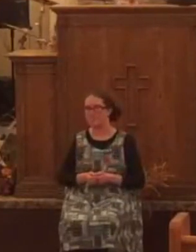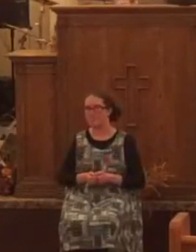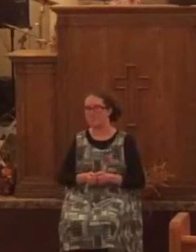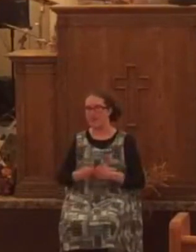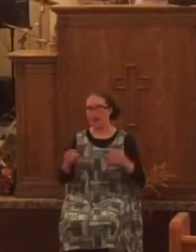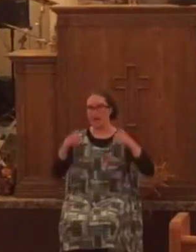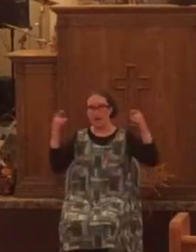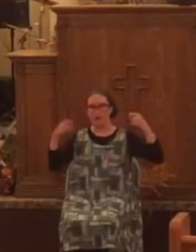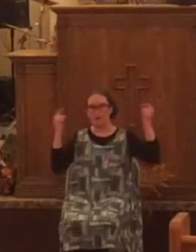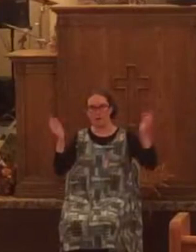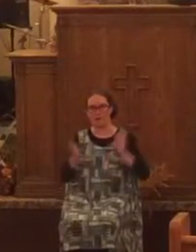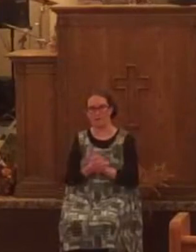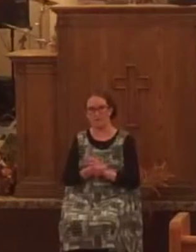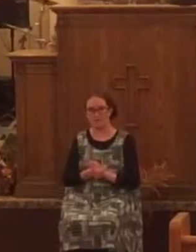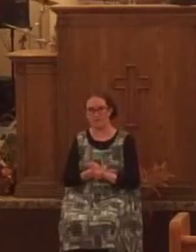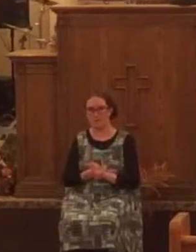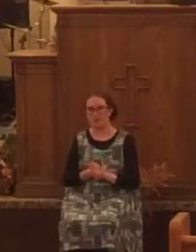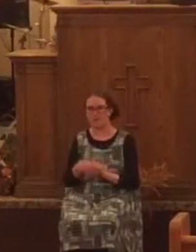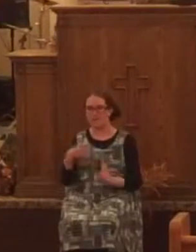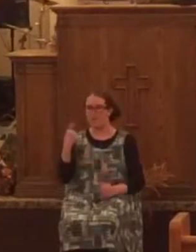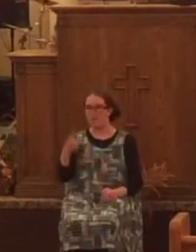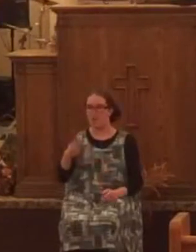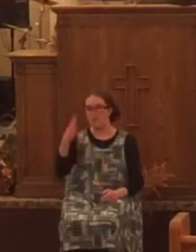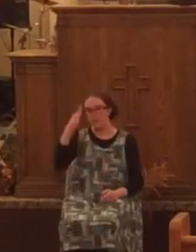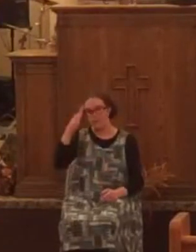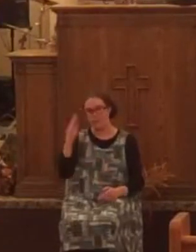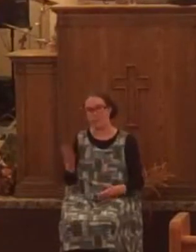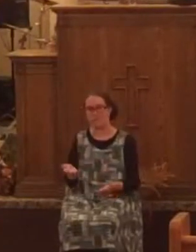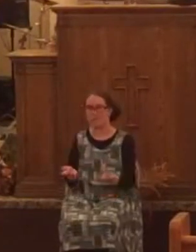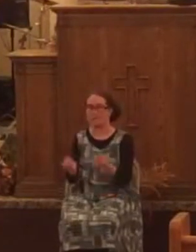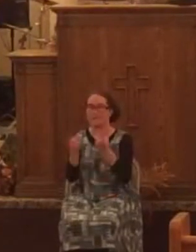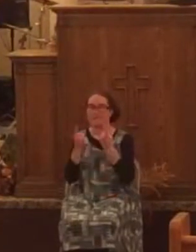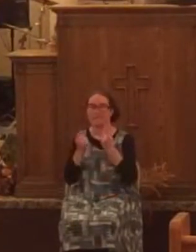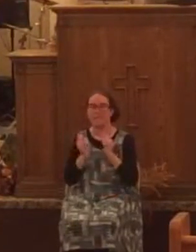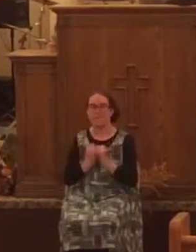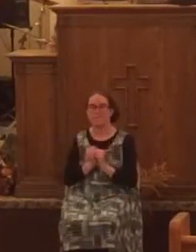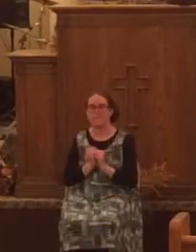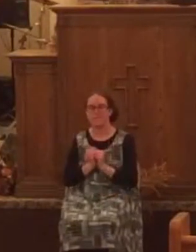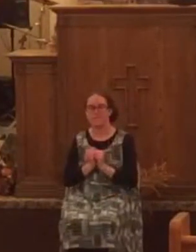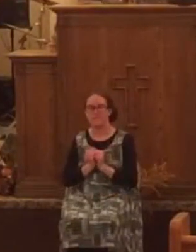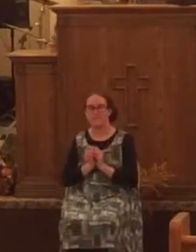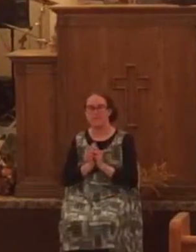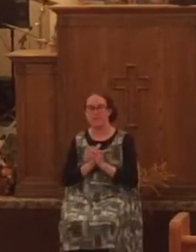Oh, hallelujah. If you only knew where we come from.